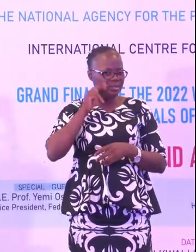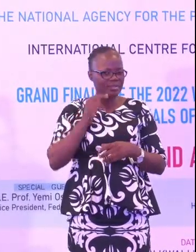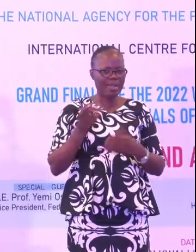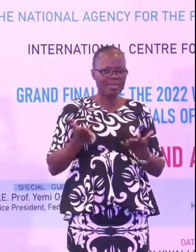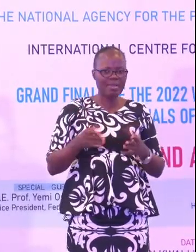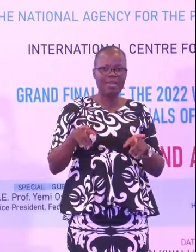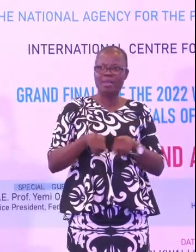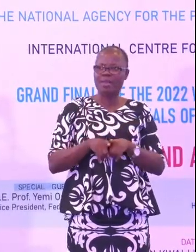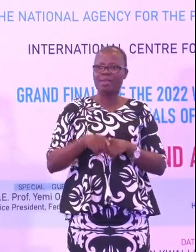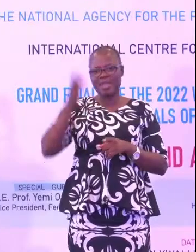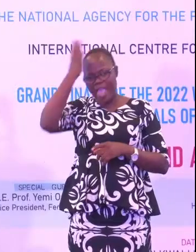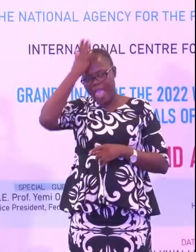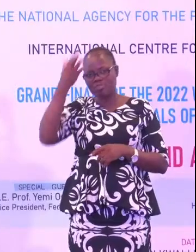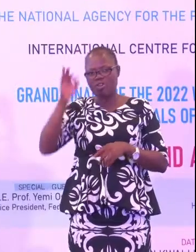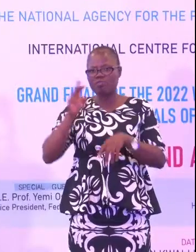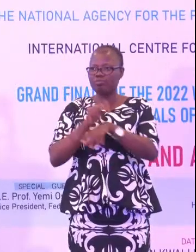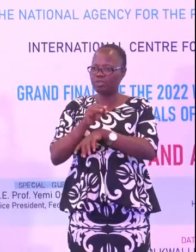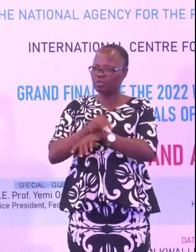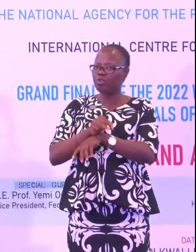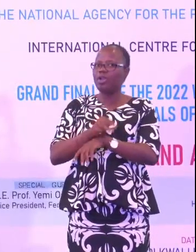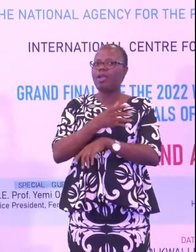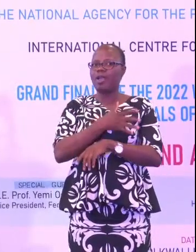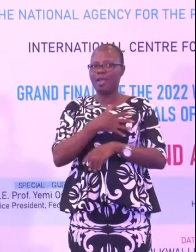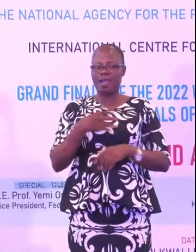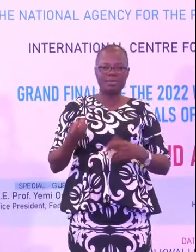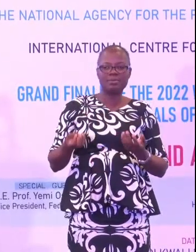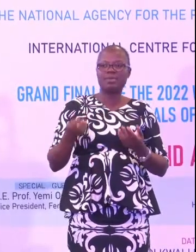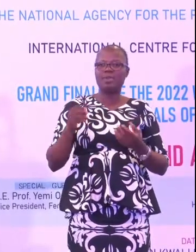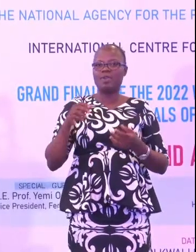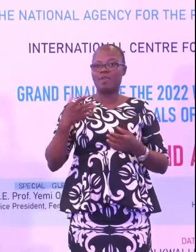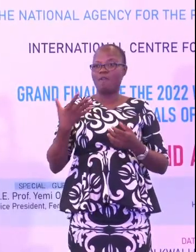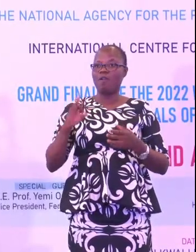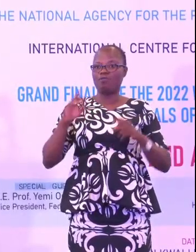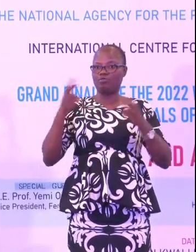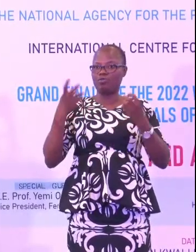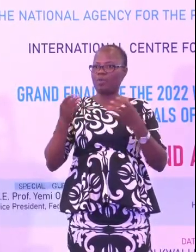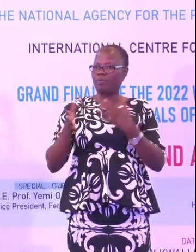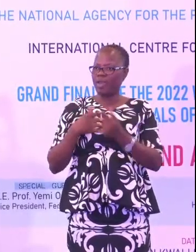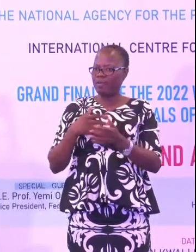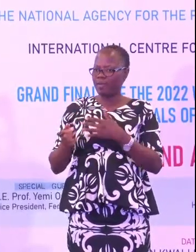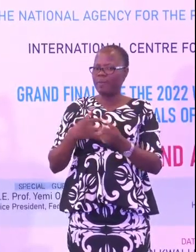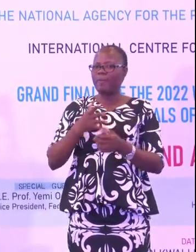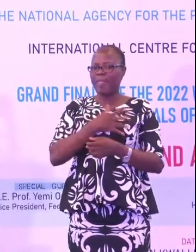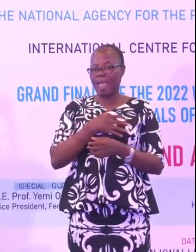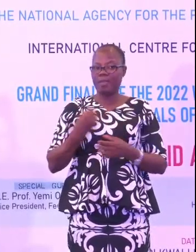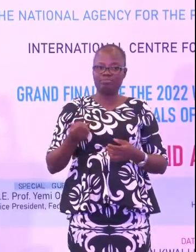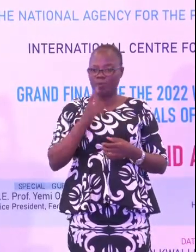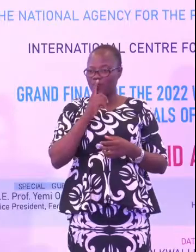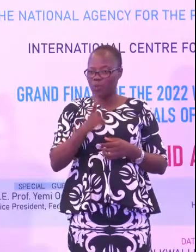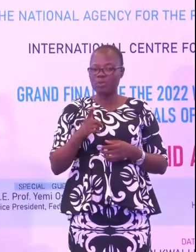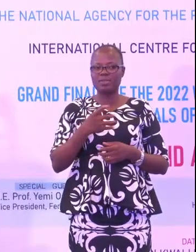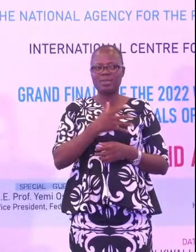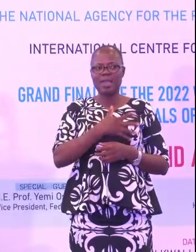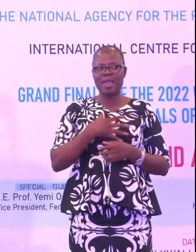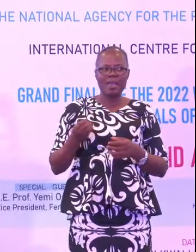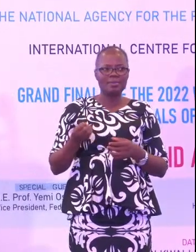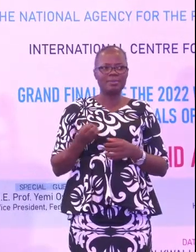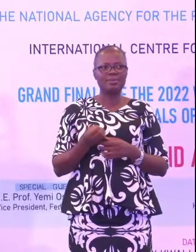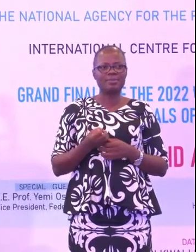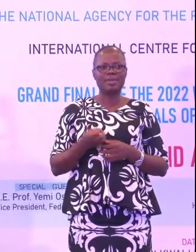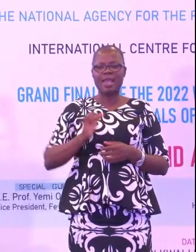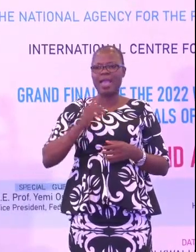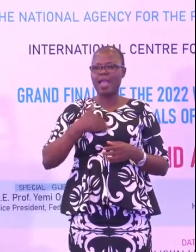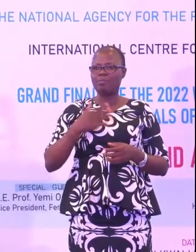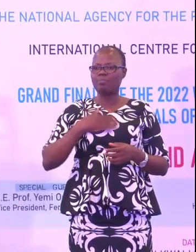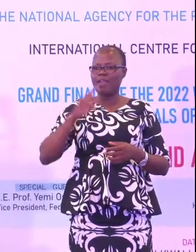as the Deputy Head of Mission, currently as the Chargé d'Affaires. And as such, I'm very honored to have my